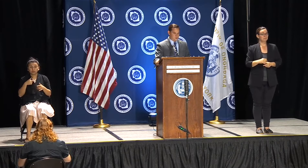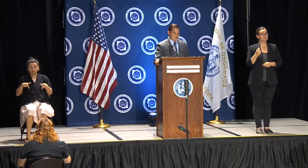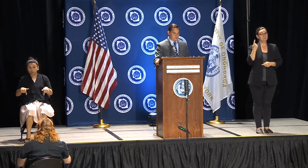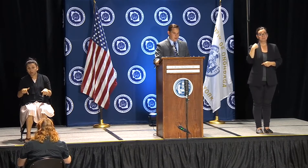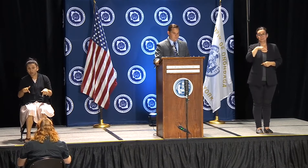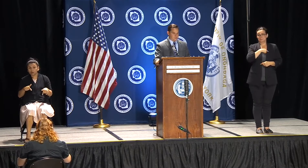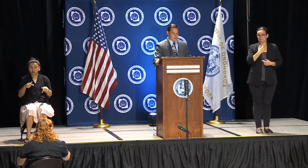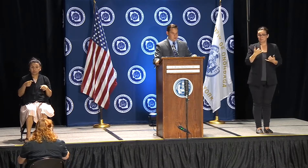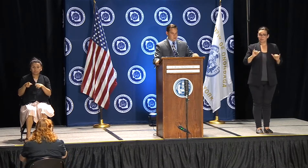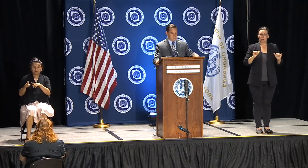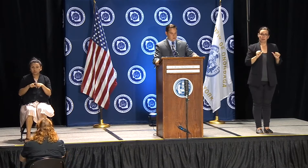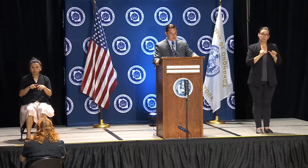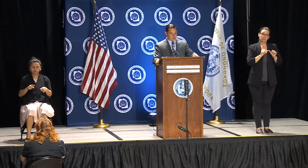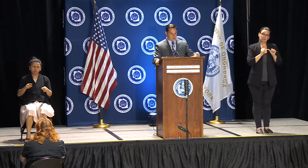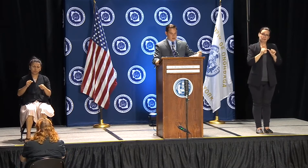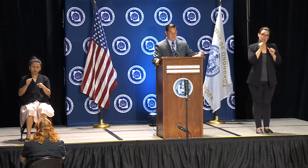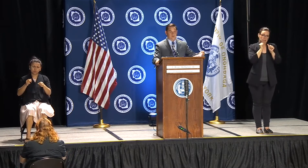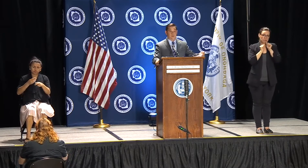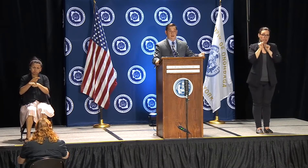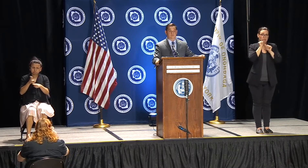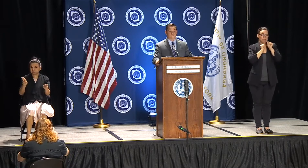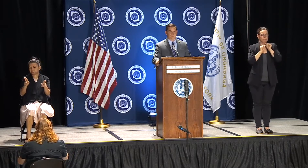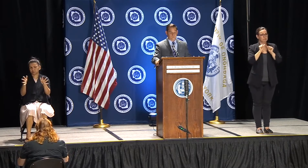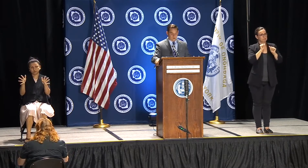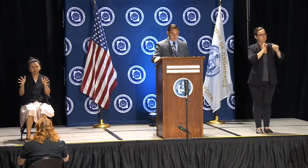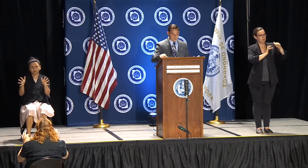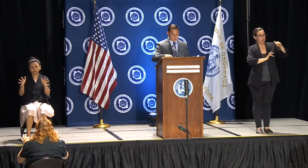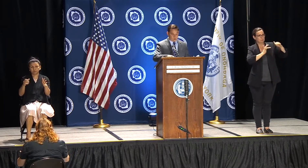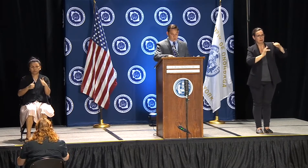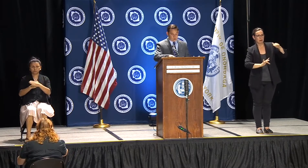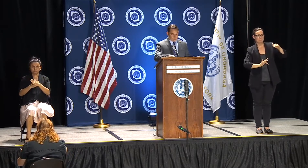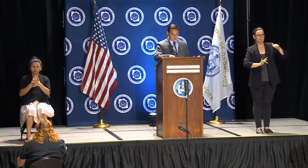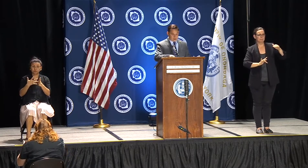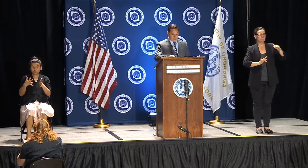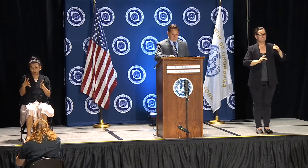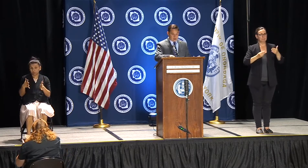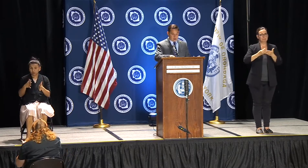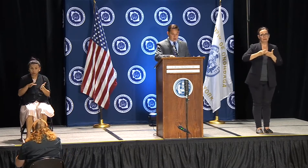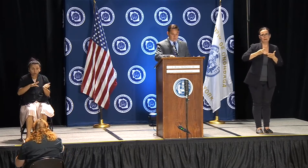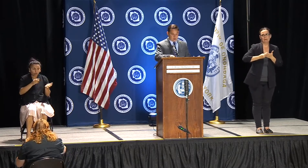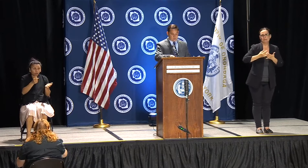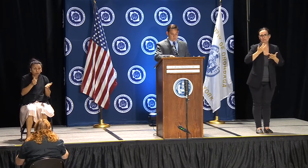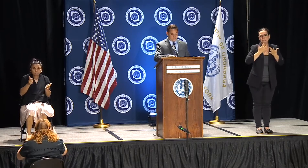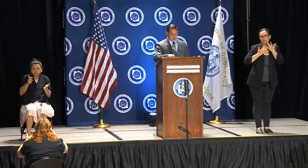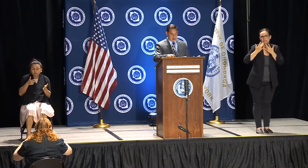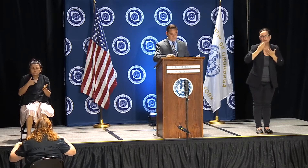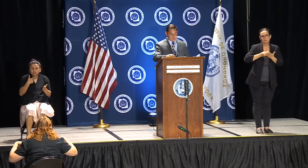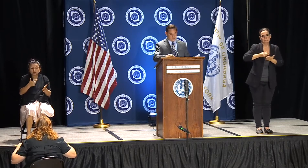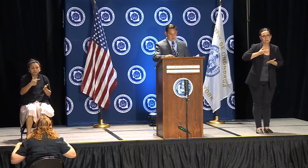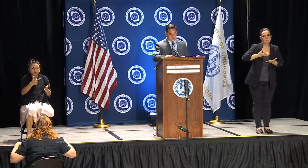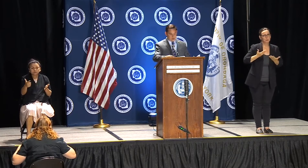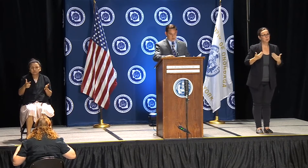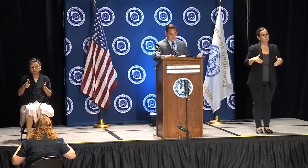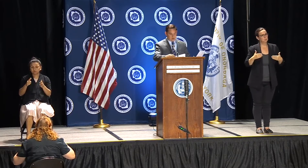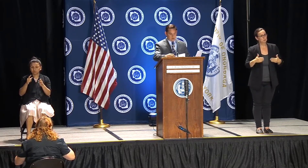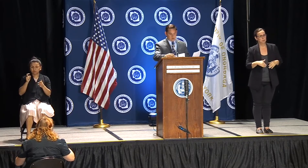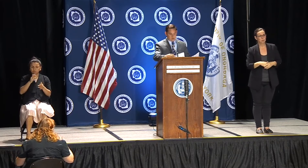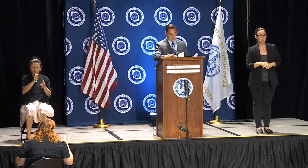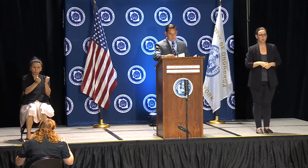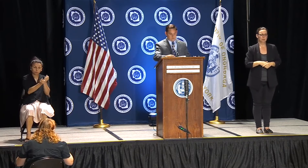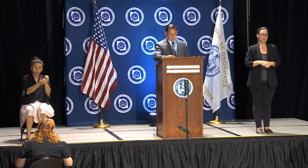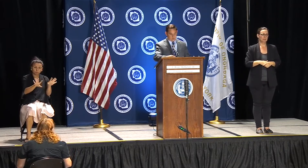the decisions we have to make have to be made. And so, saying that, we were very happy to reach